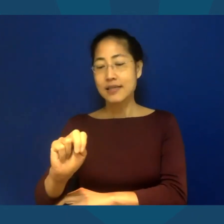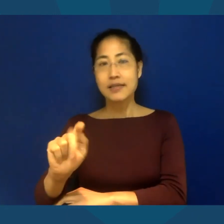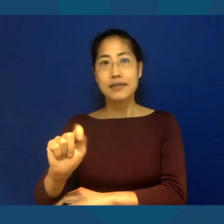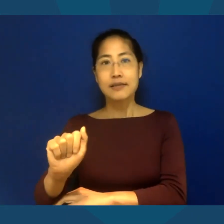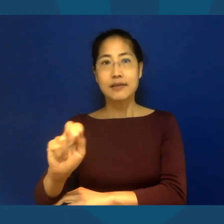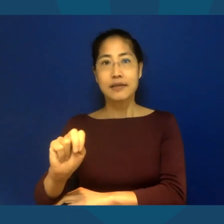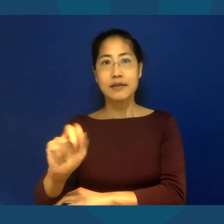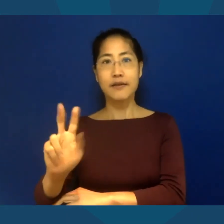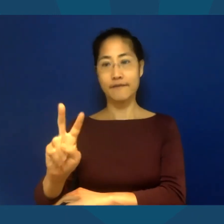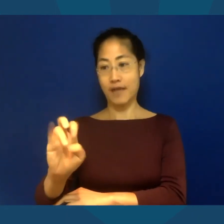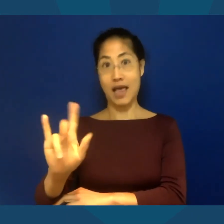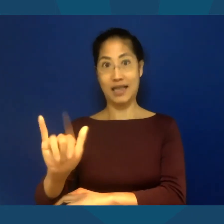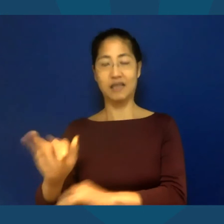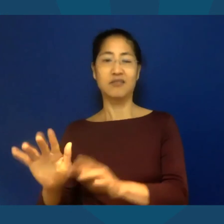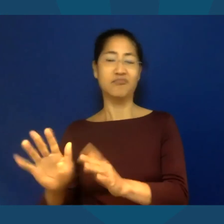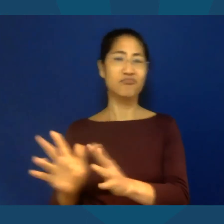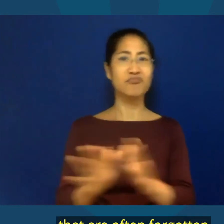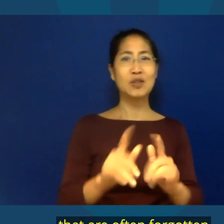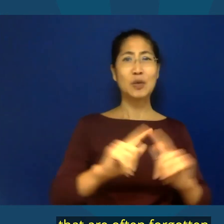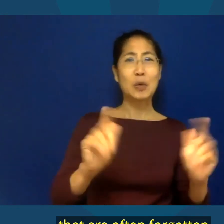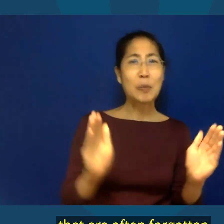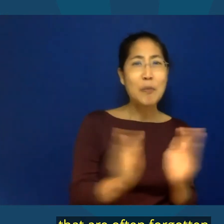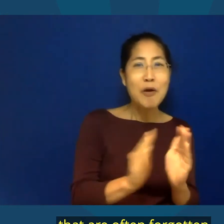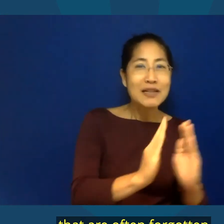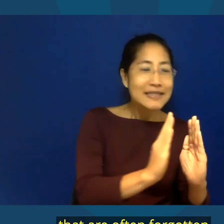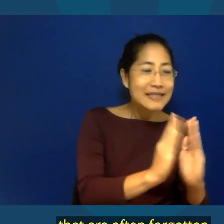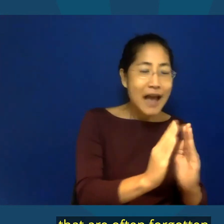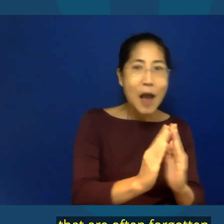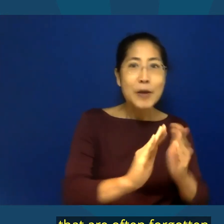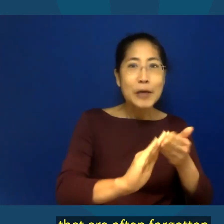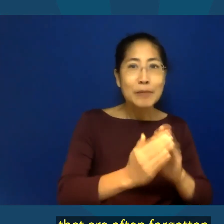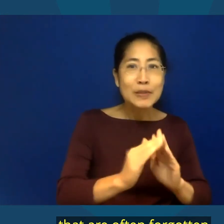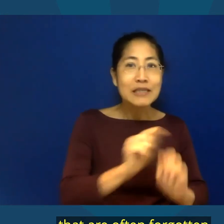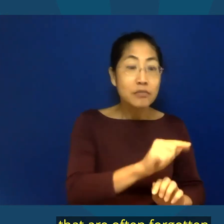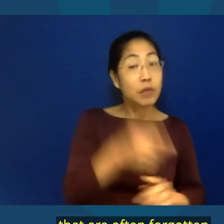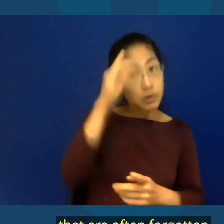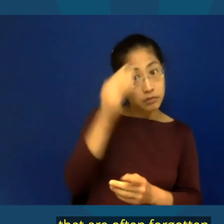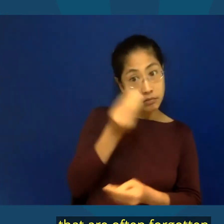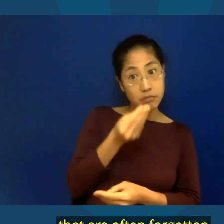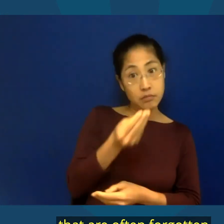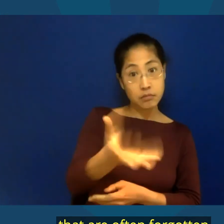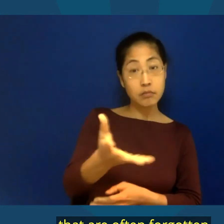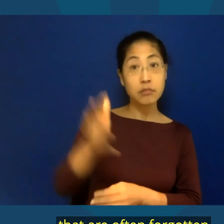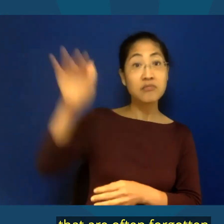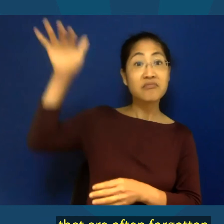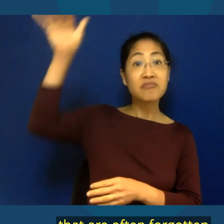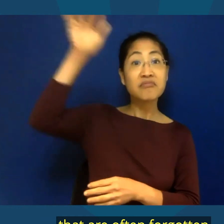to the smaller towns and communities that are often forgotten by other legislators.